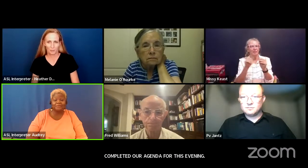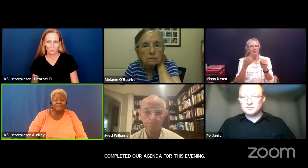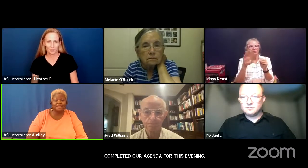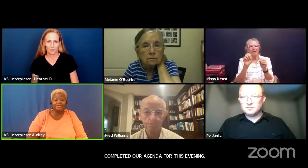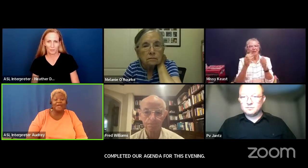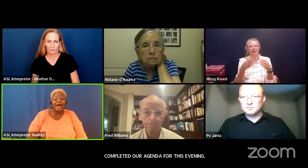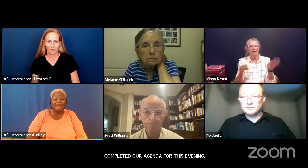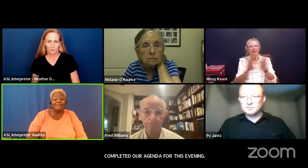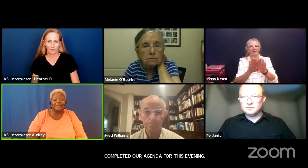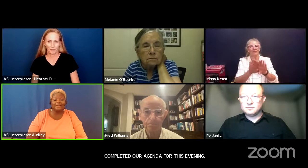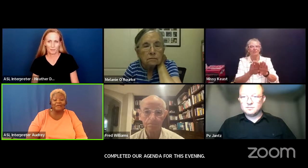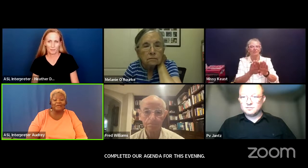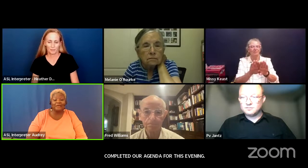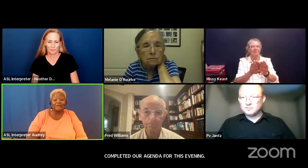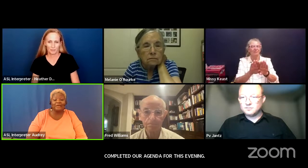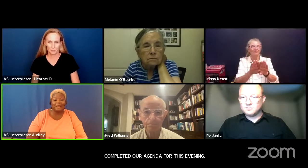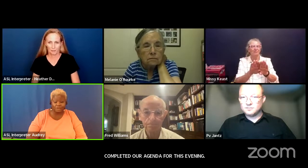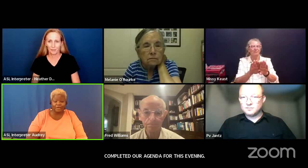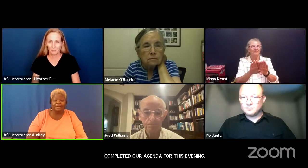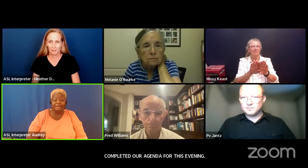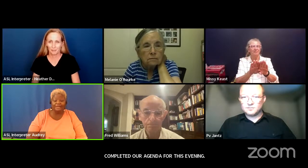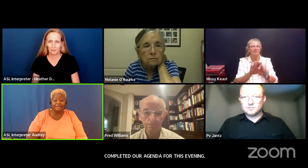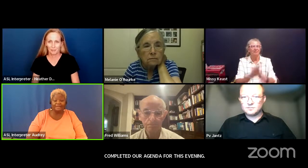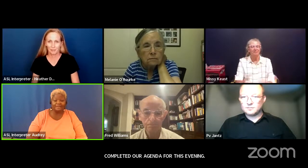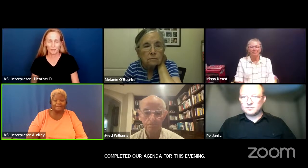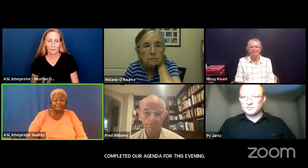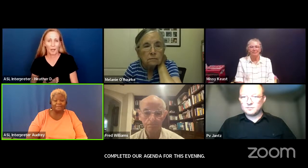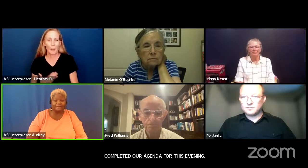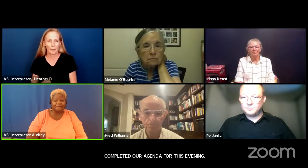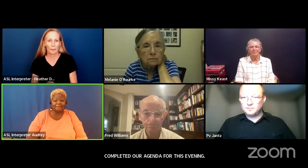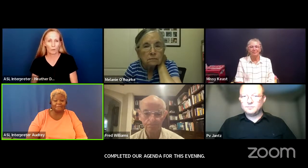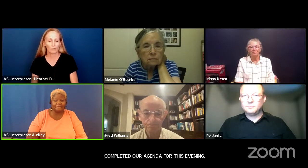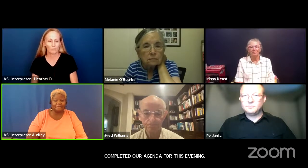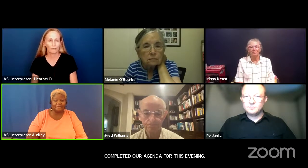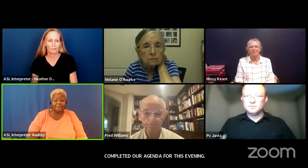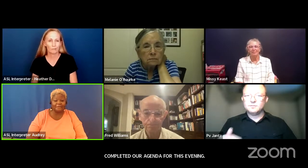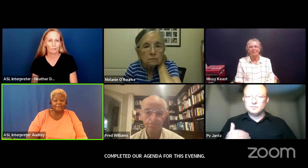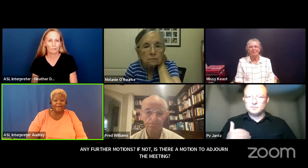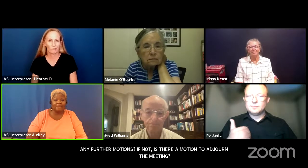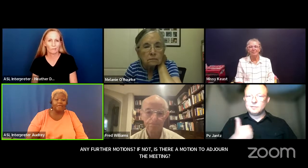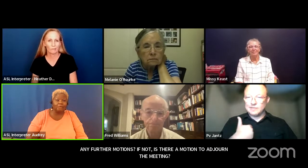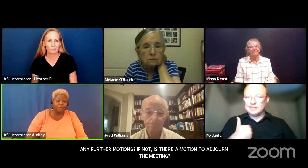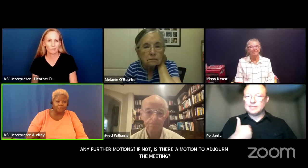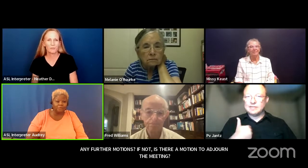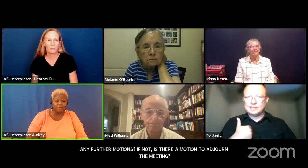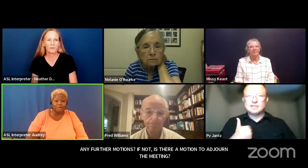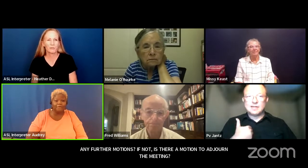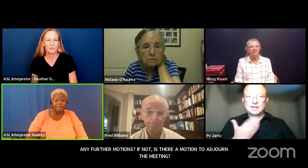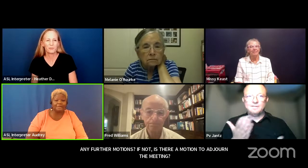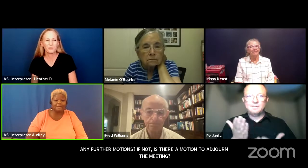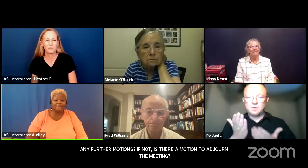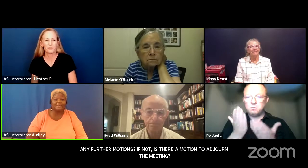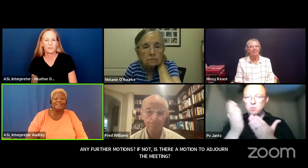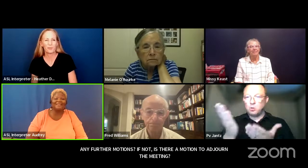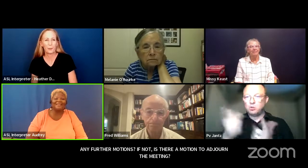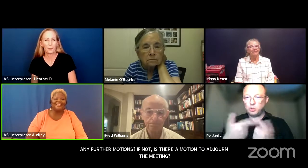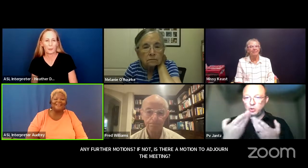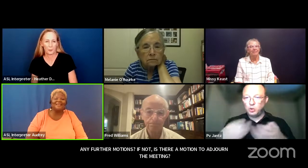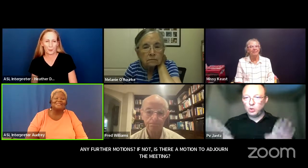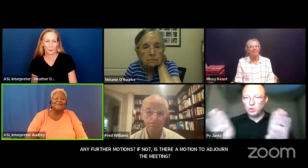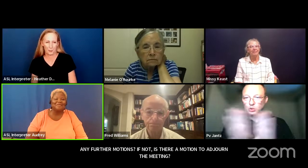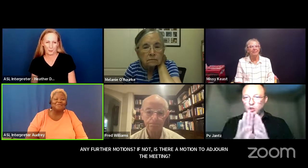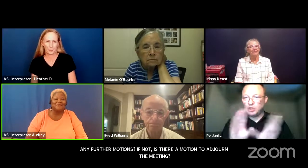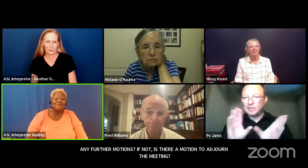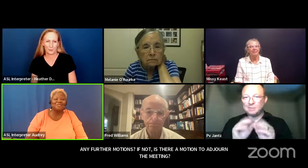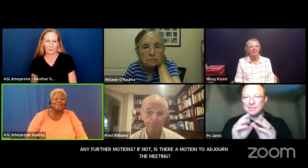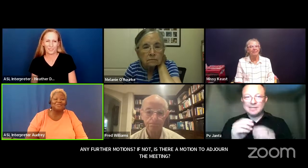This is Commissioner Keys. I second that we adjourn our meeting this evening. I make the motion we adjourn our meeting this evening.